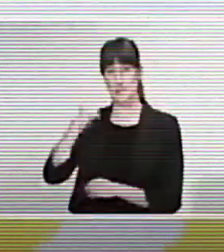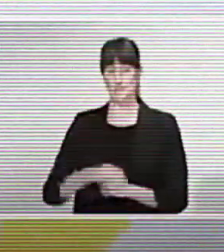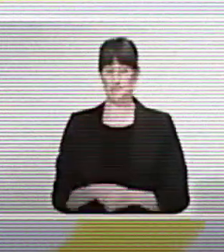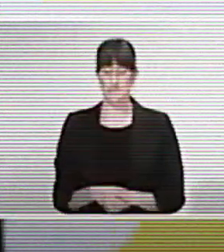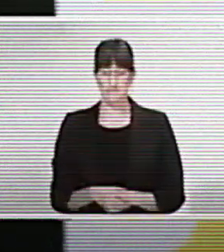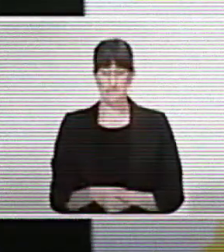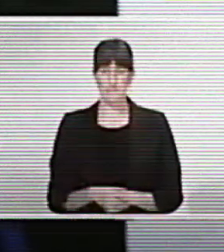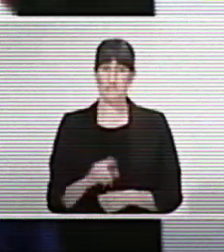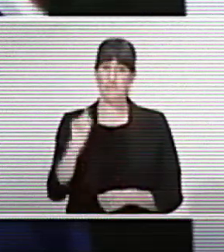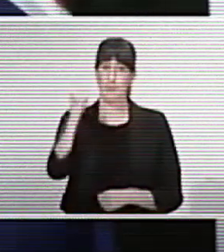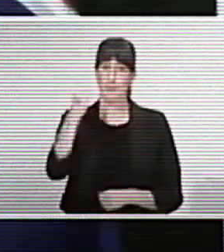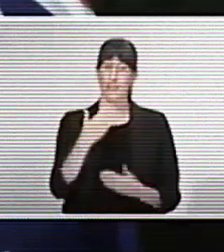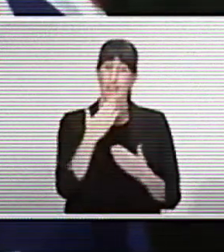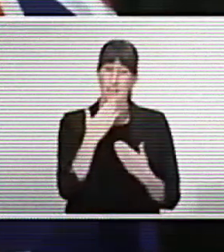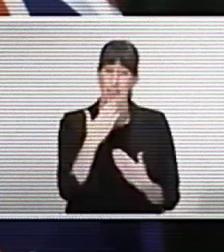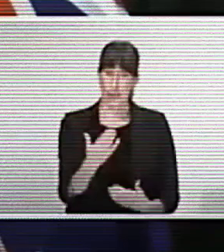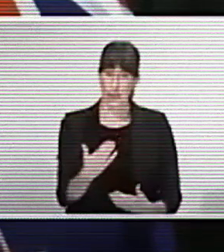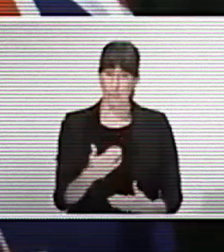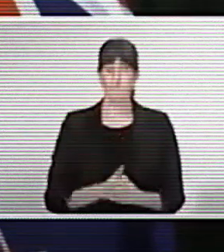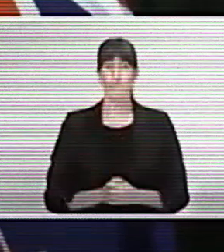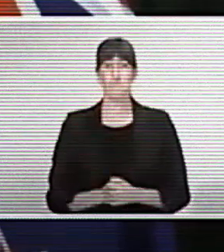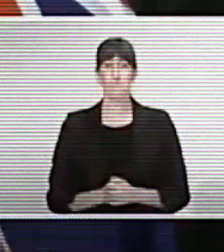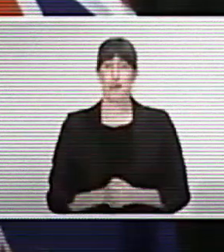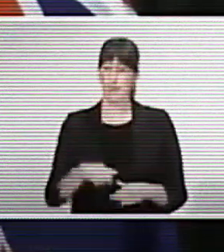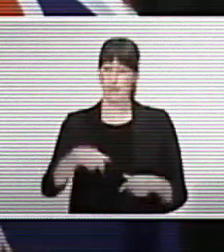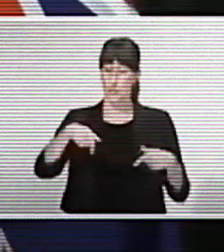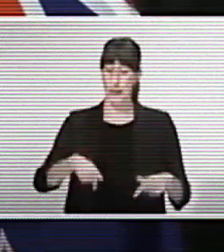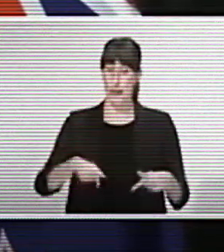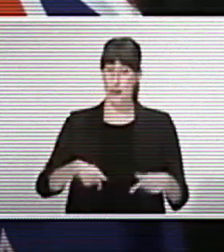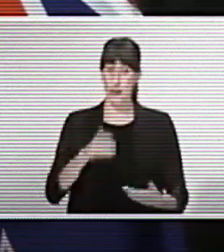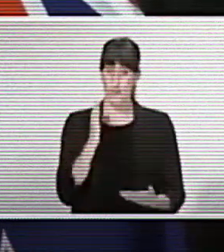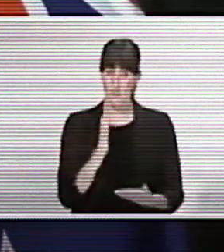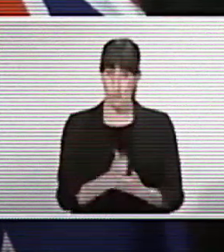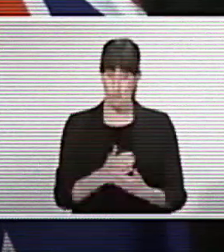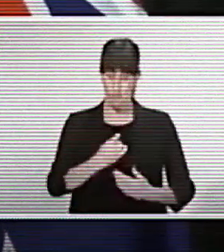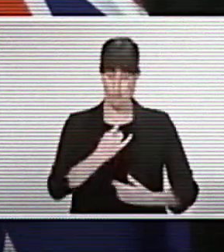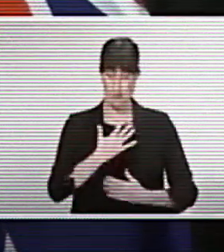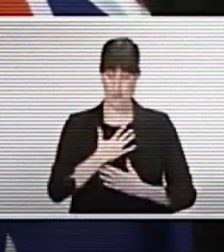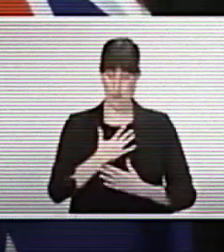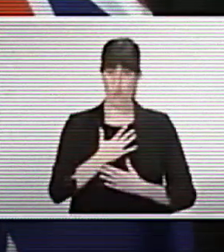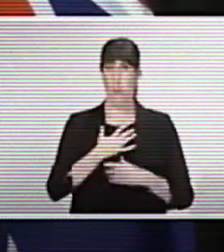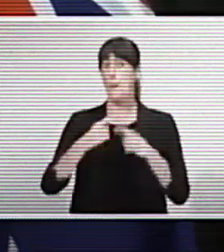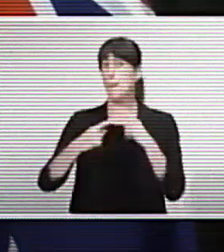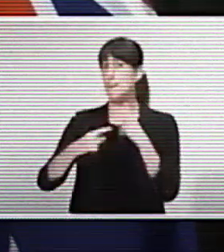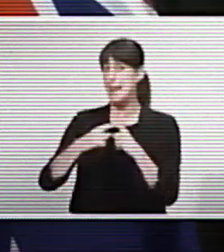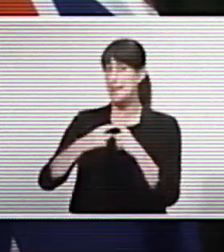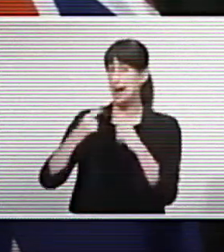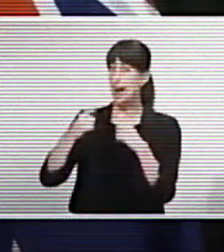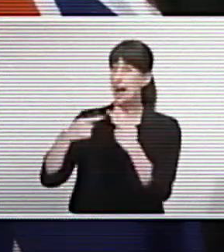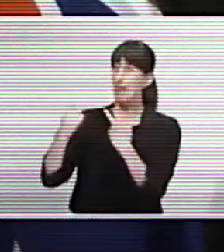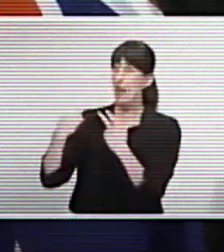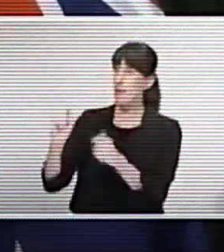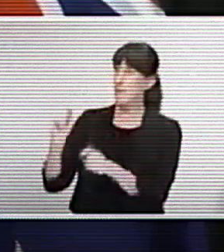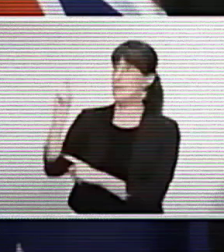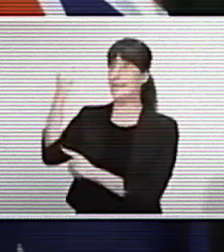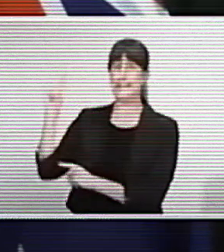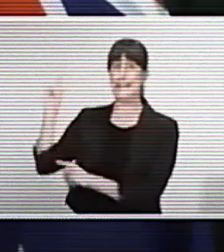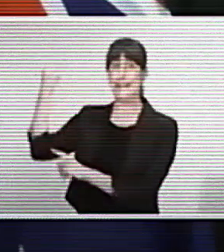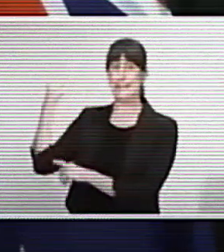Today, I can confirm that myself, government ministers, and public service chief executives will